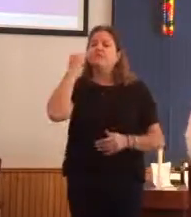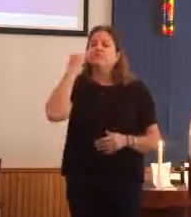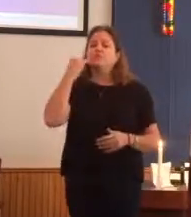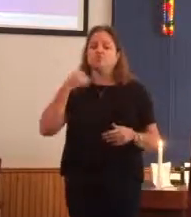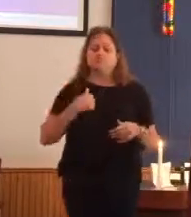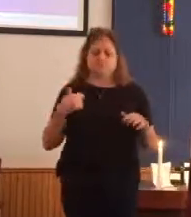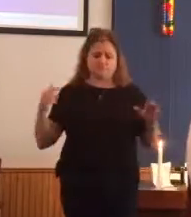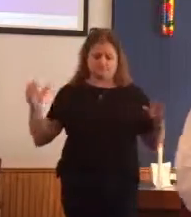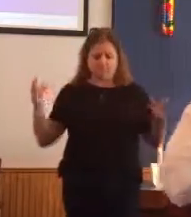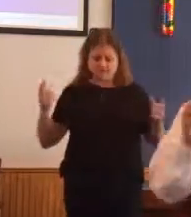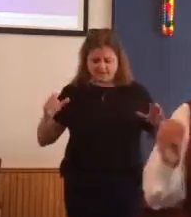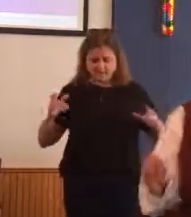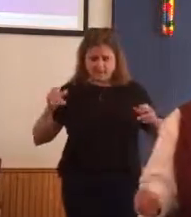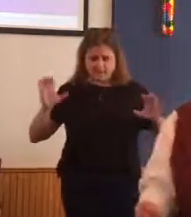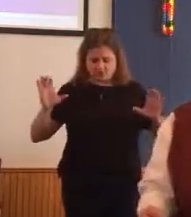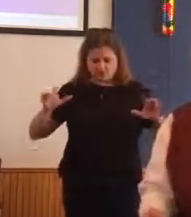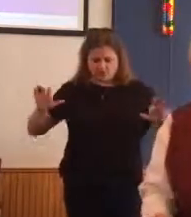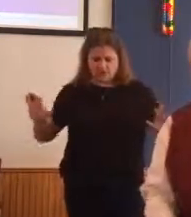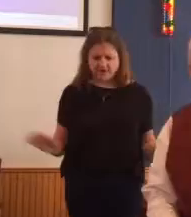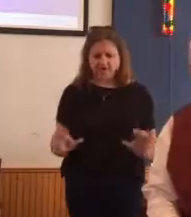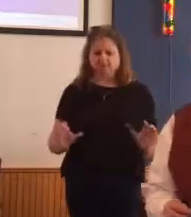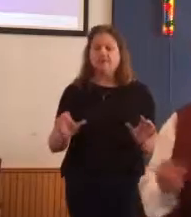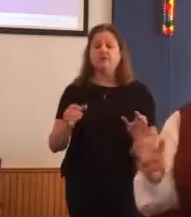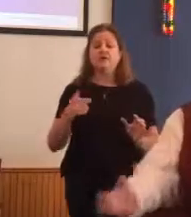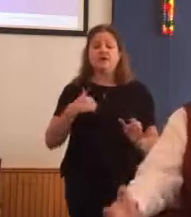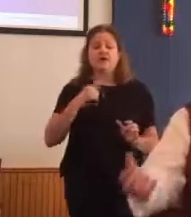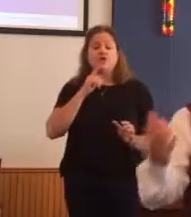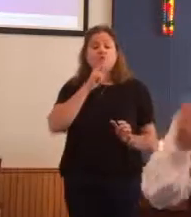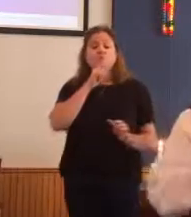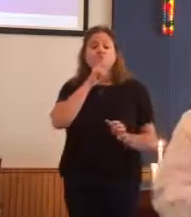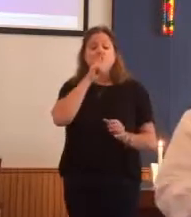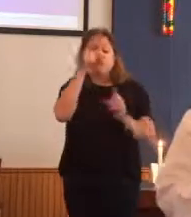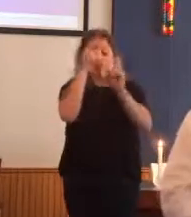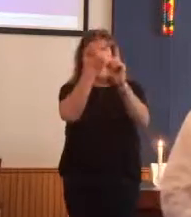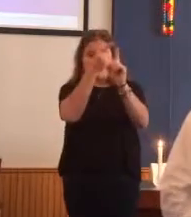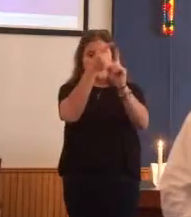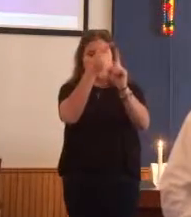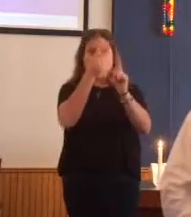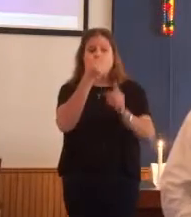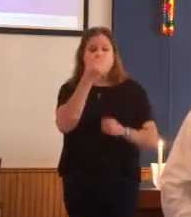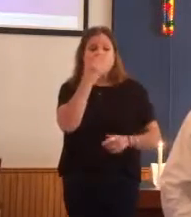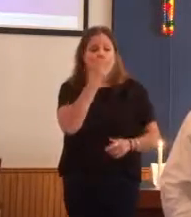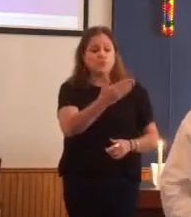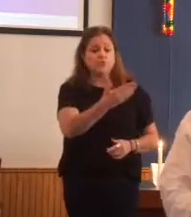are our motives pure? Or are they self-promoting?